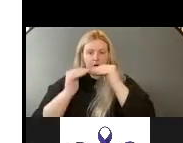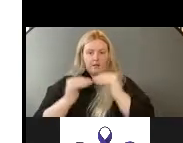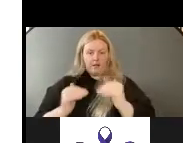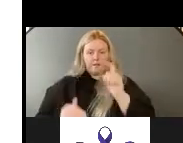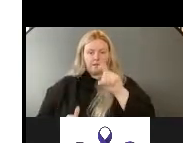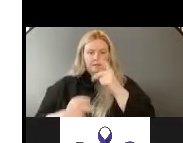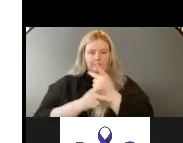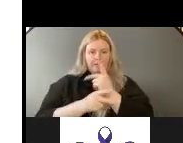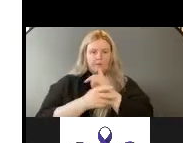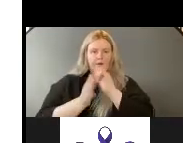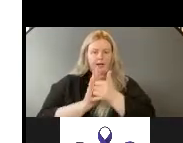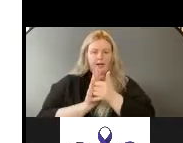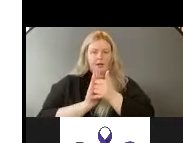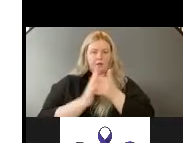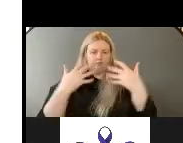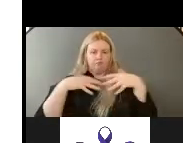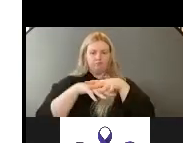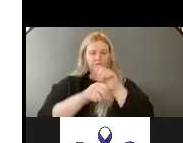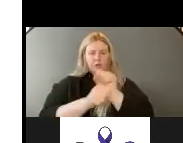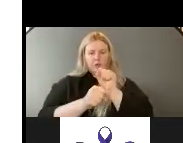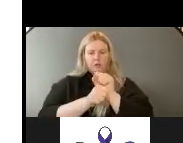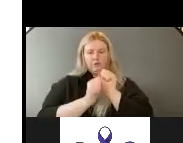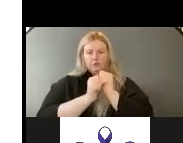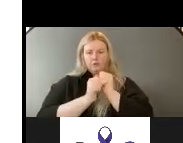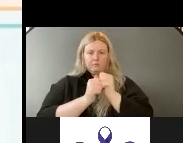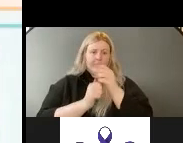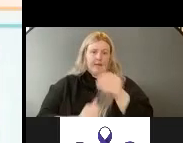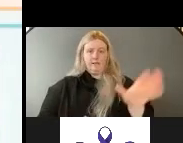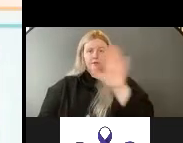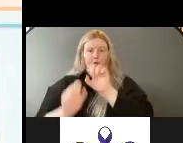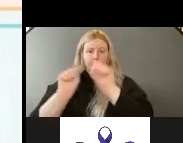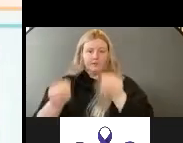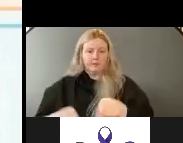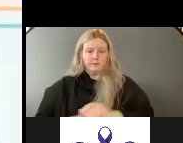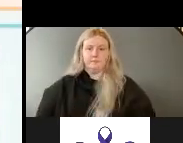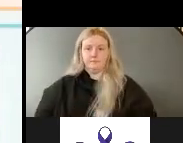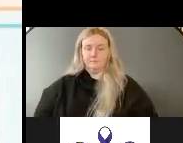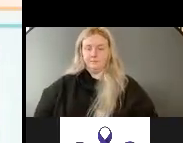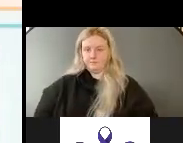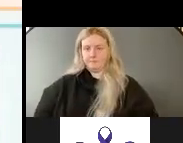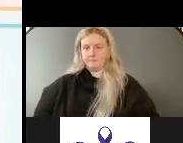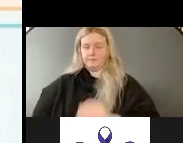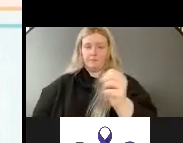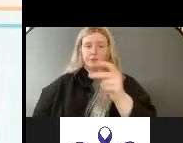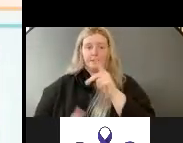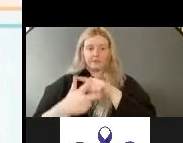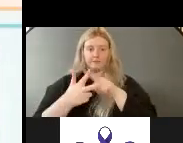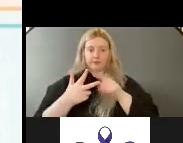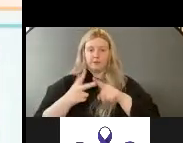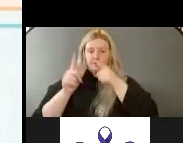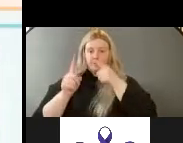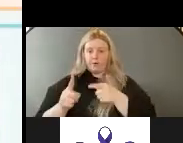work all the way up and down and across the system. So back to the goals.